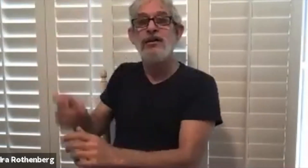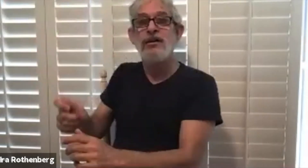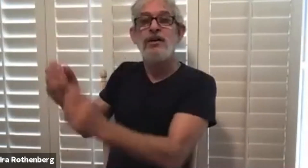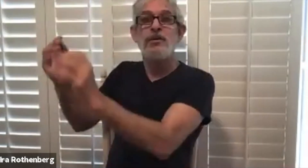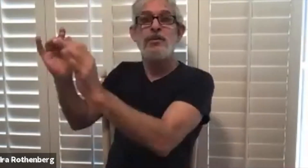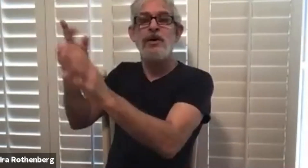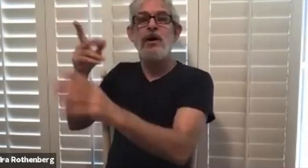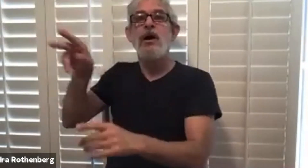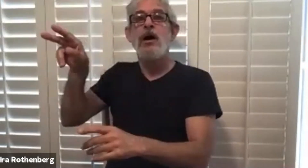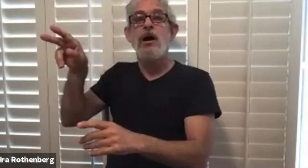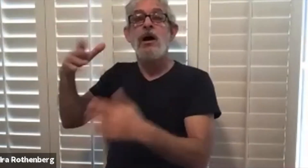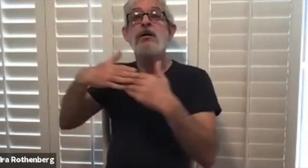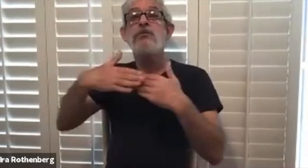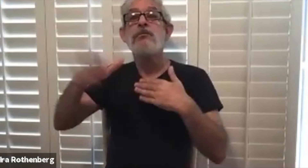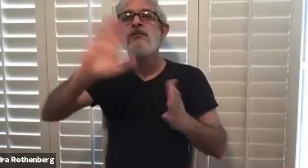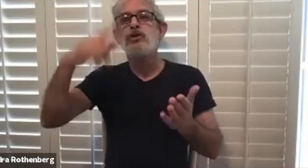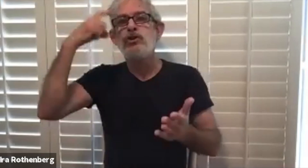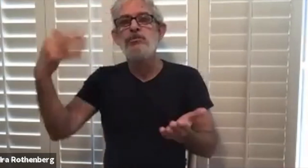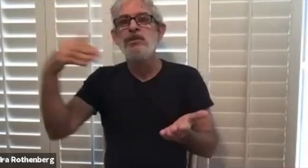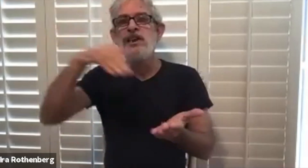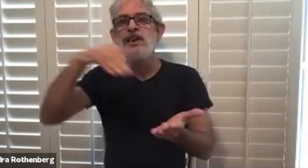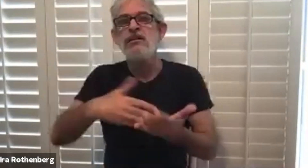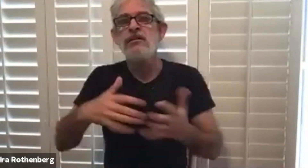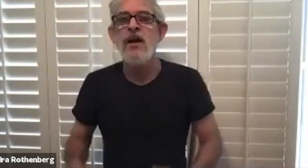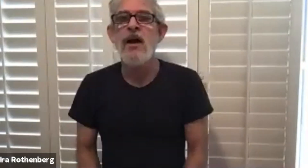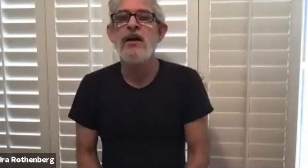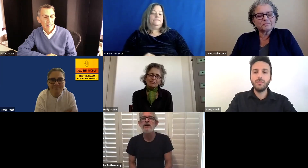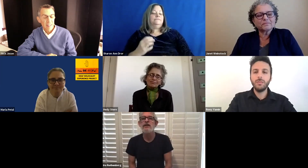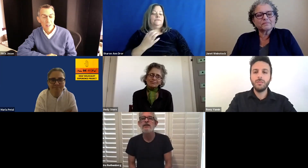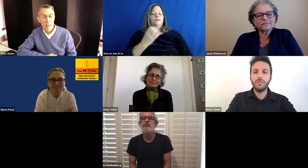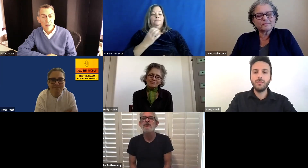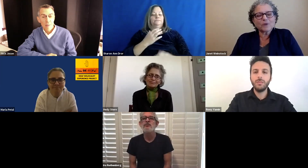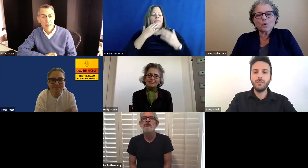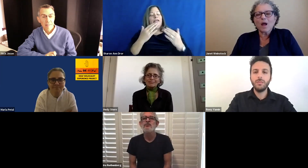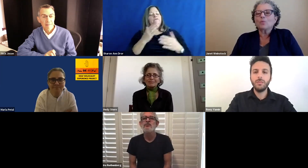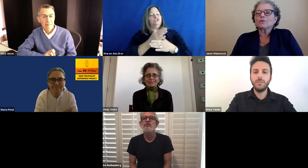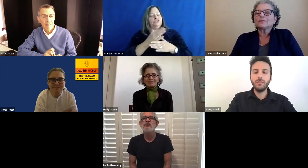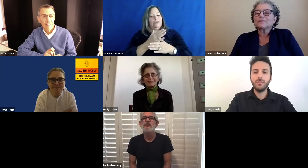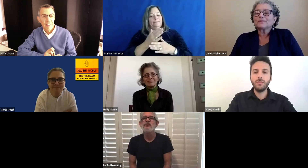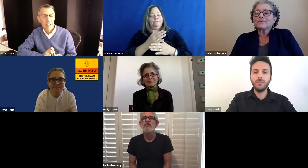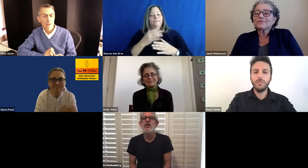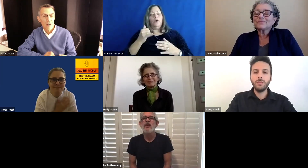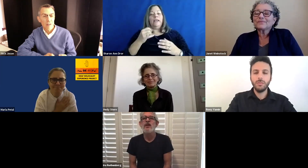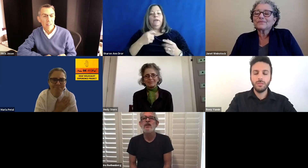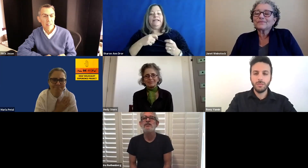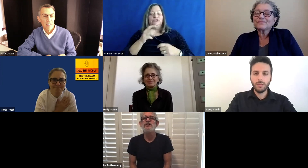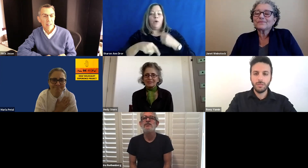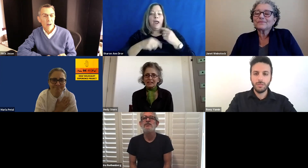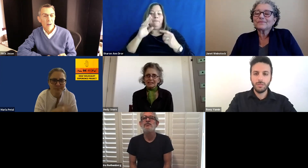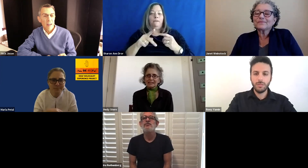in her apartment, in her home. And she never had that dream again. Thank you for sharing. All right, we